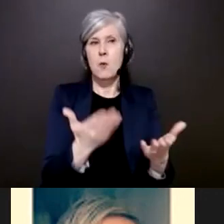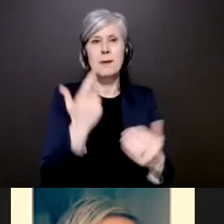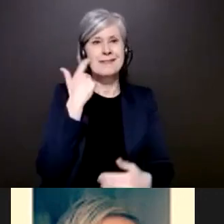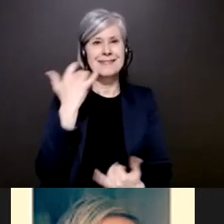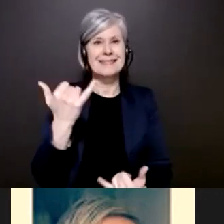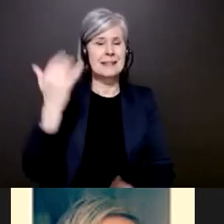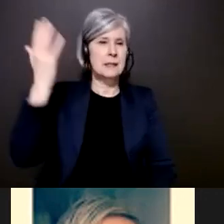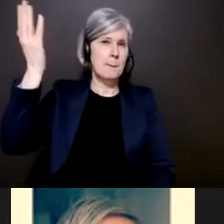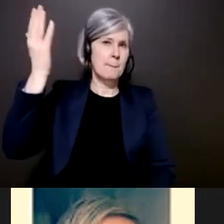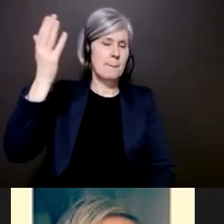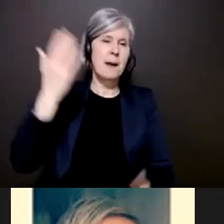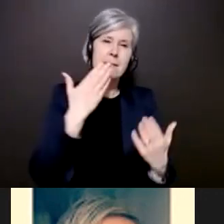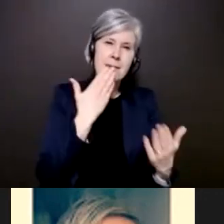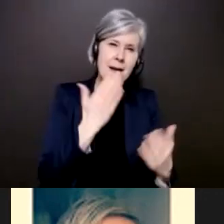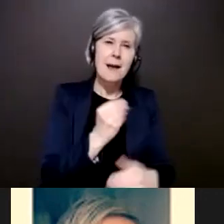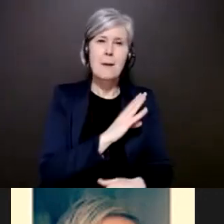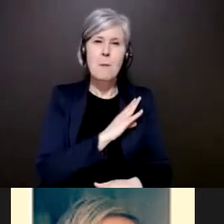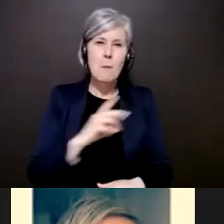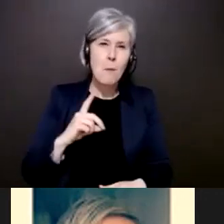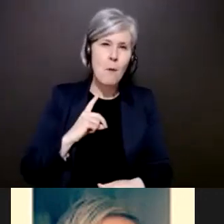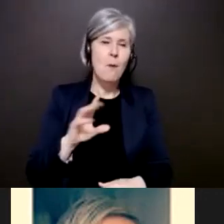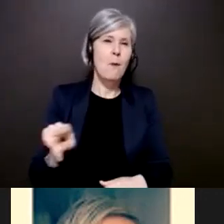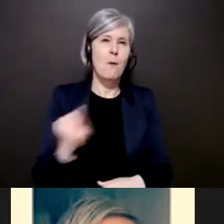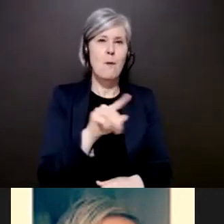today, and our board members who have joined us. Thank you.